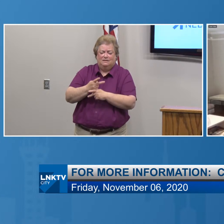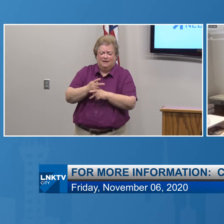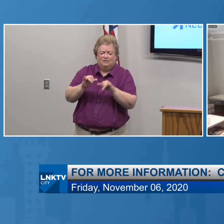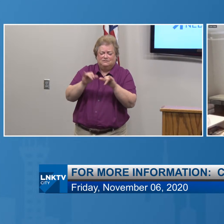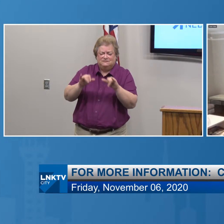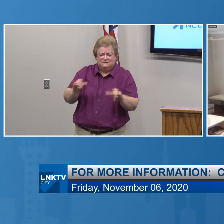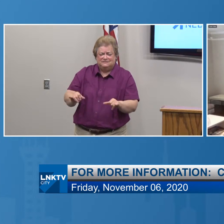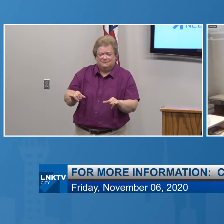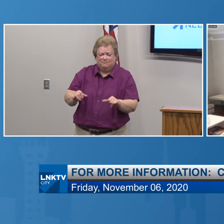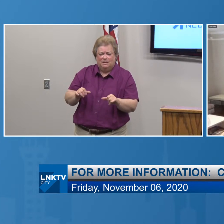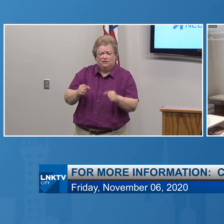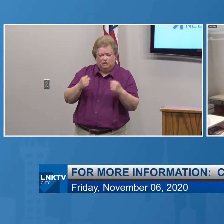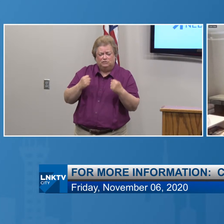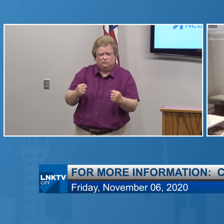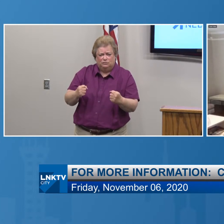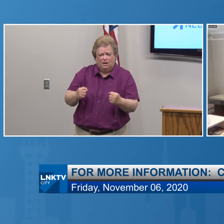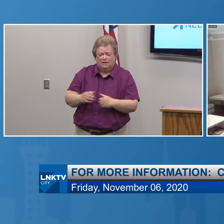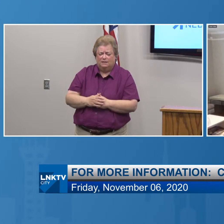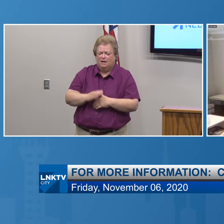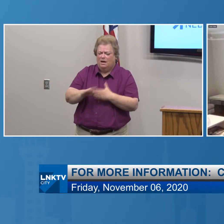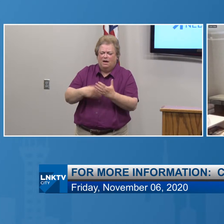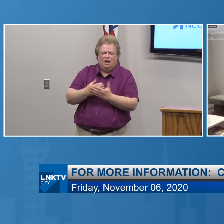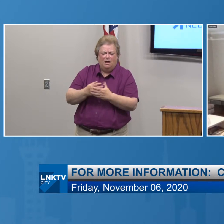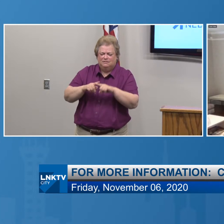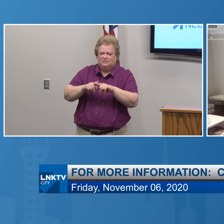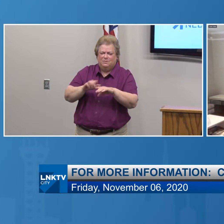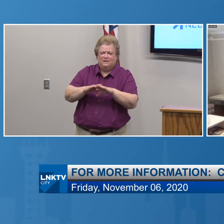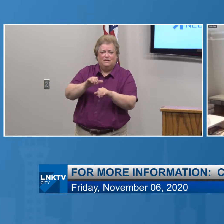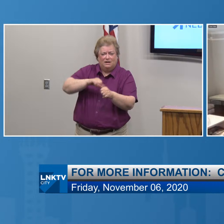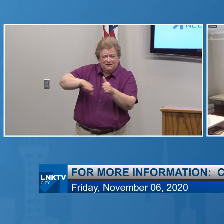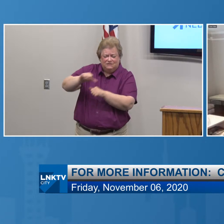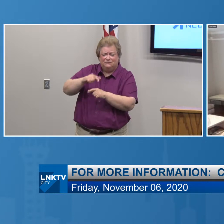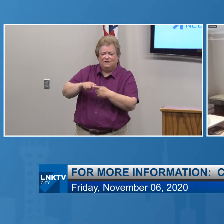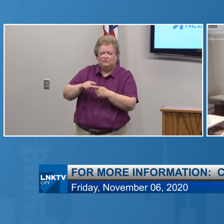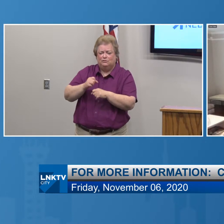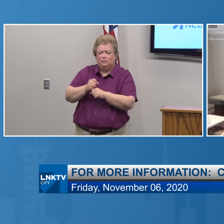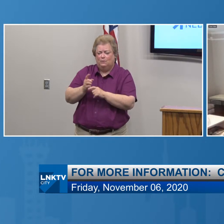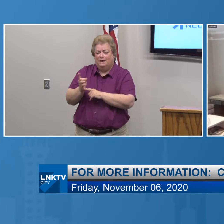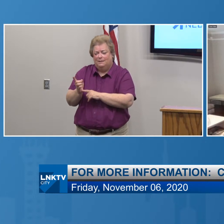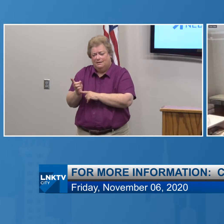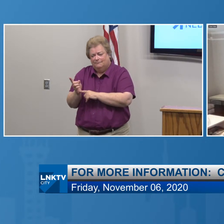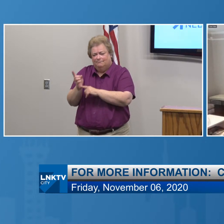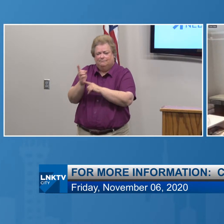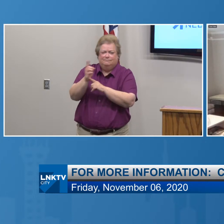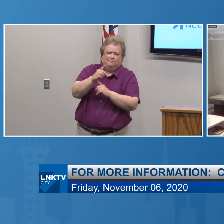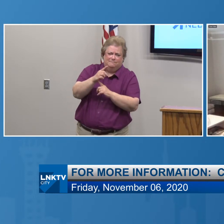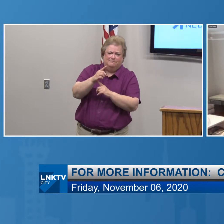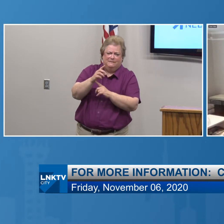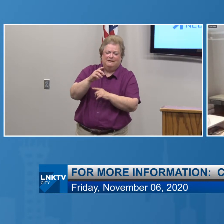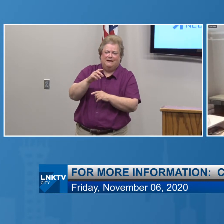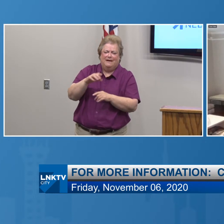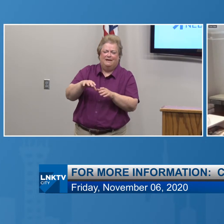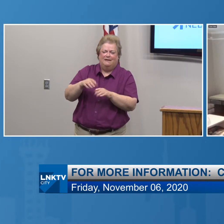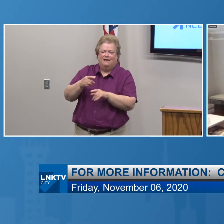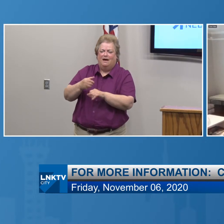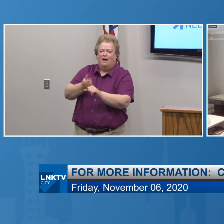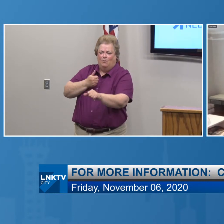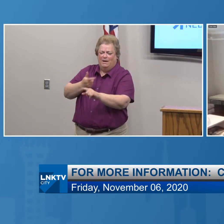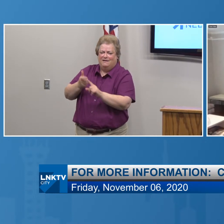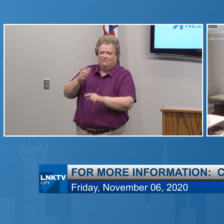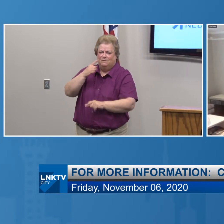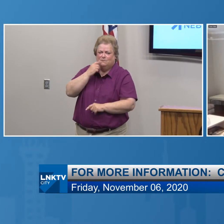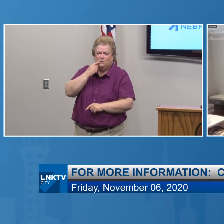and livelihoods depend on all of us doing our part to move the needle back out of the red. With that, Director Lopez, over